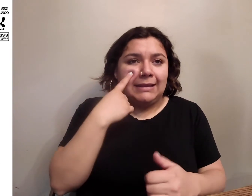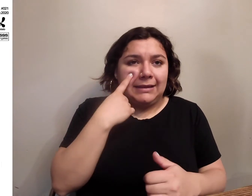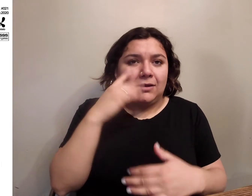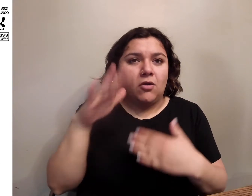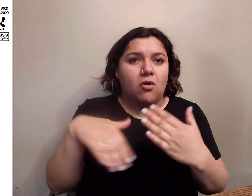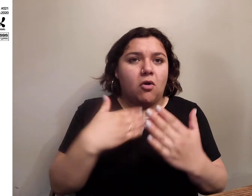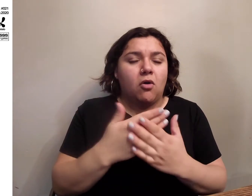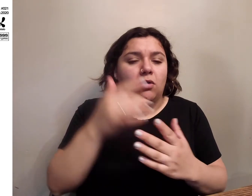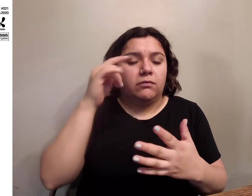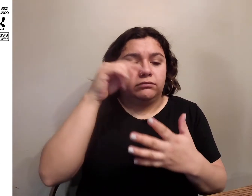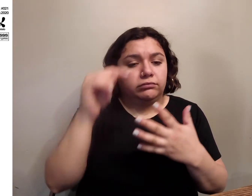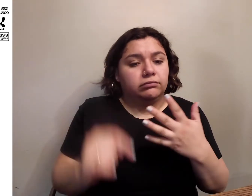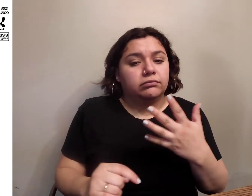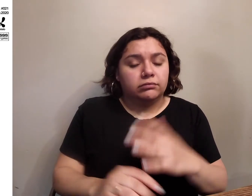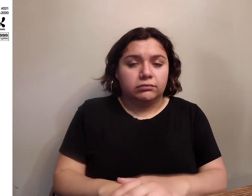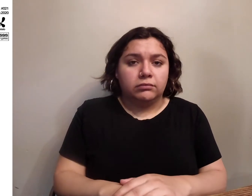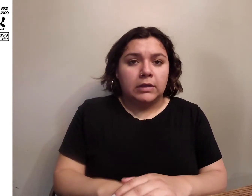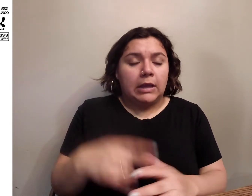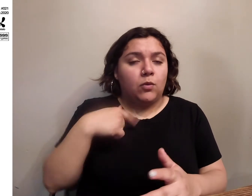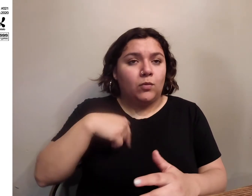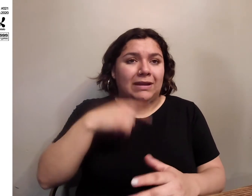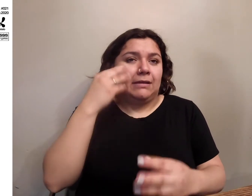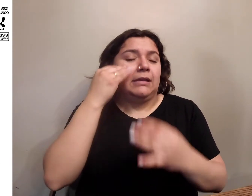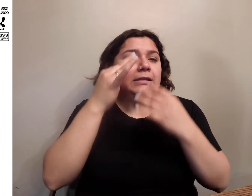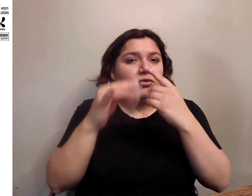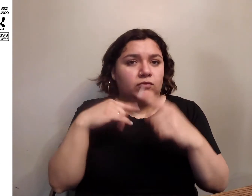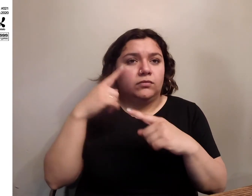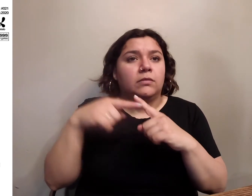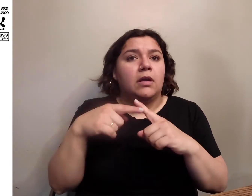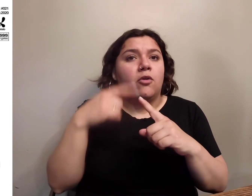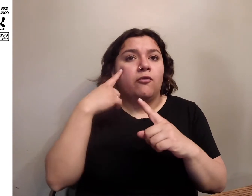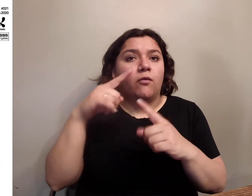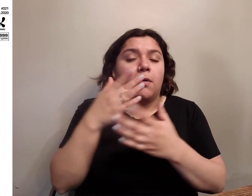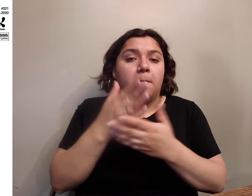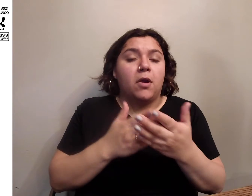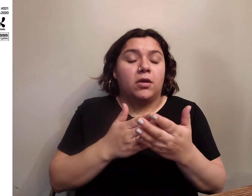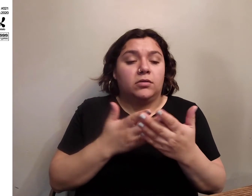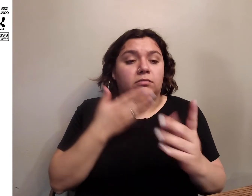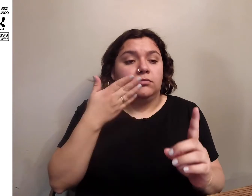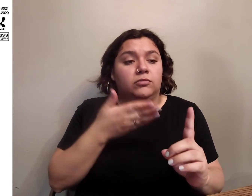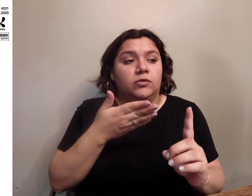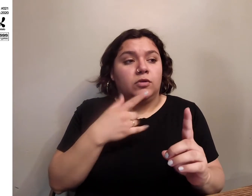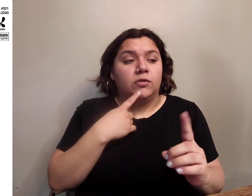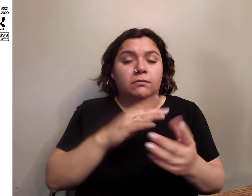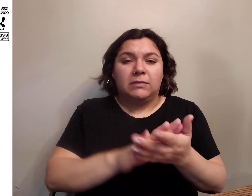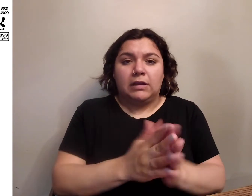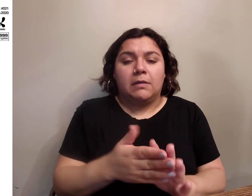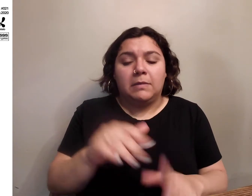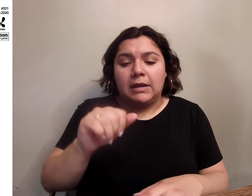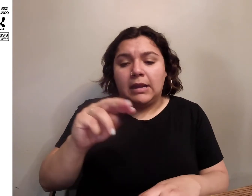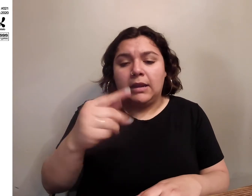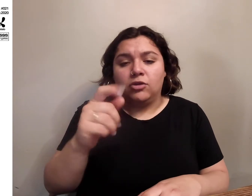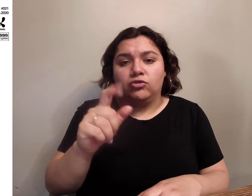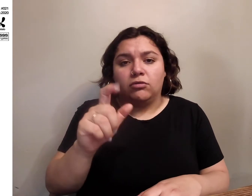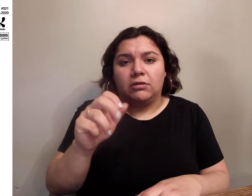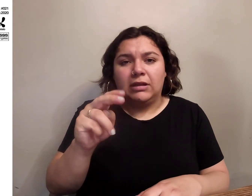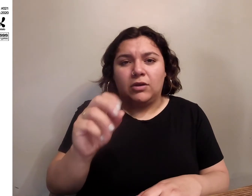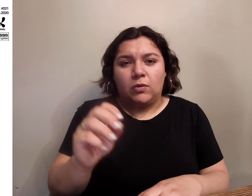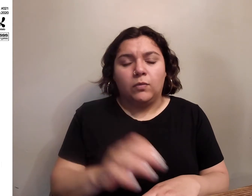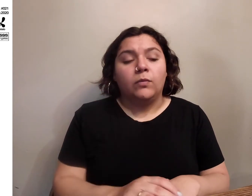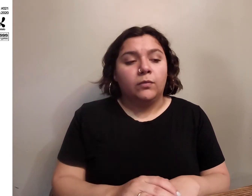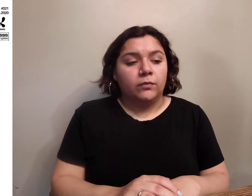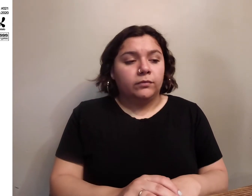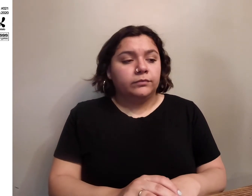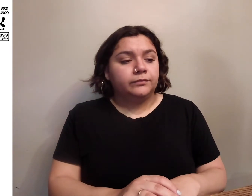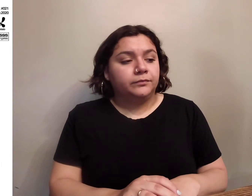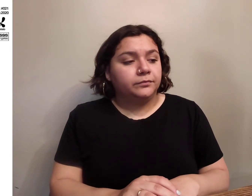all of the things that we consider to be part of what it is to be an Angelino. But